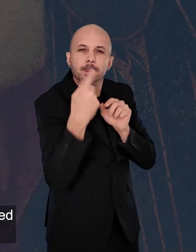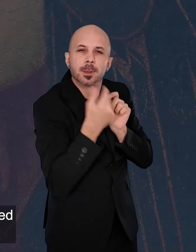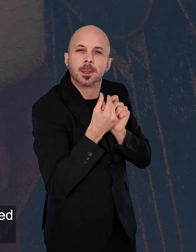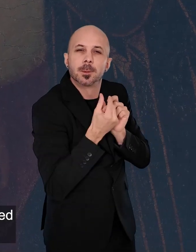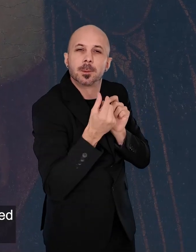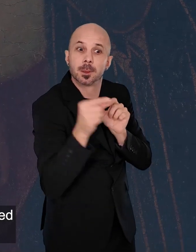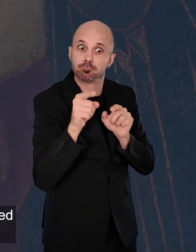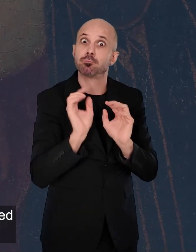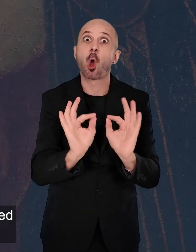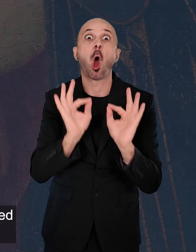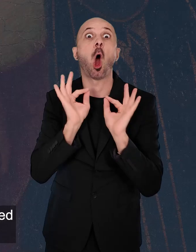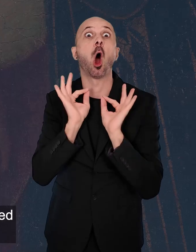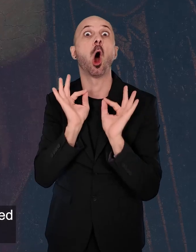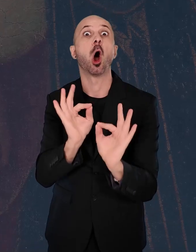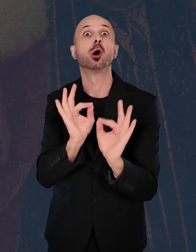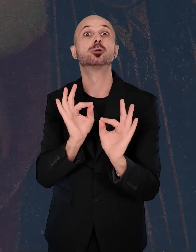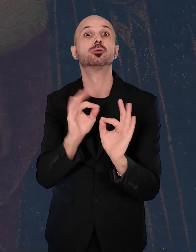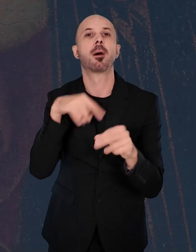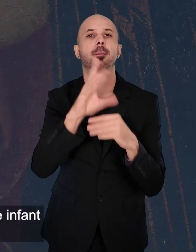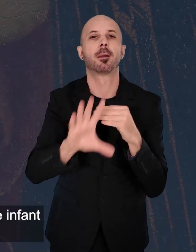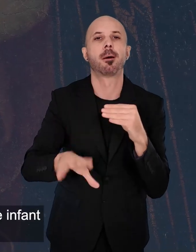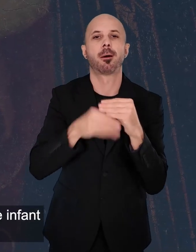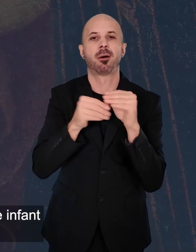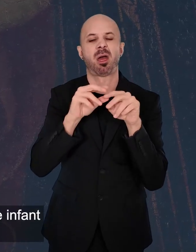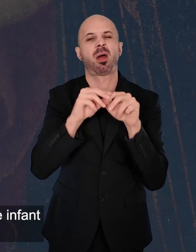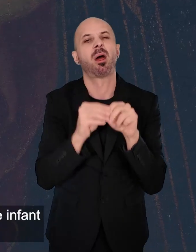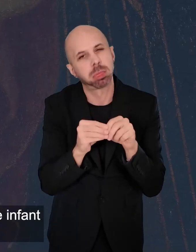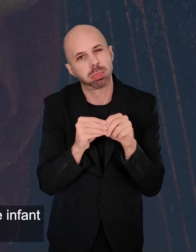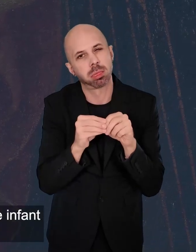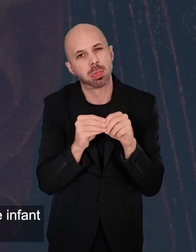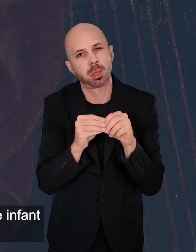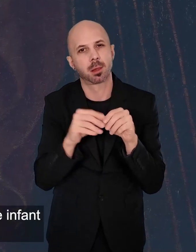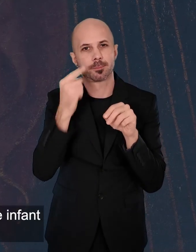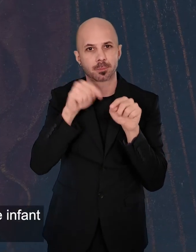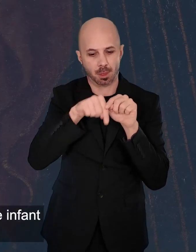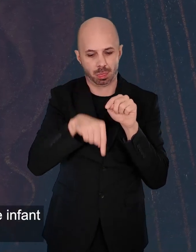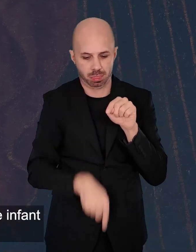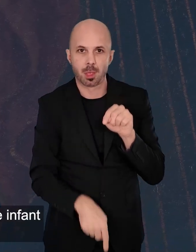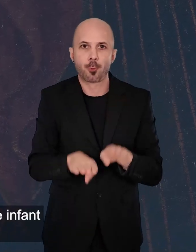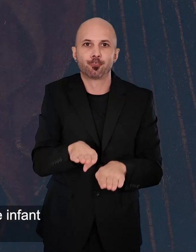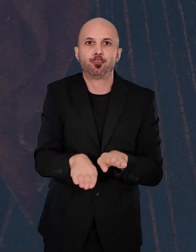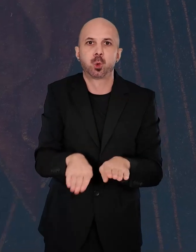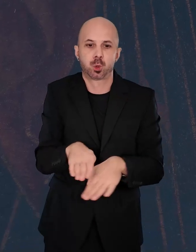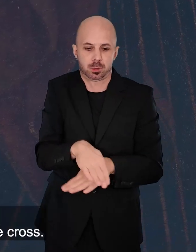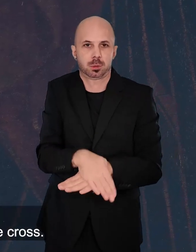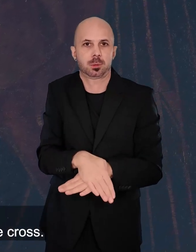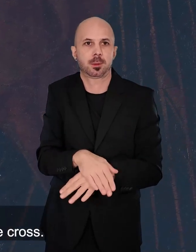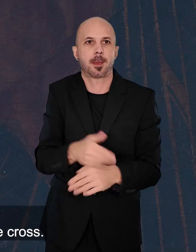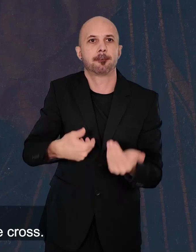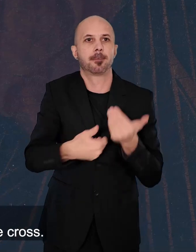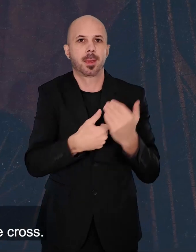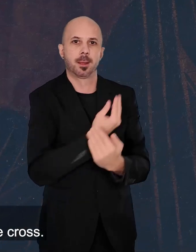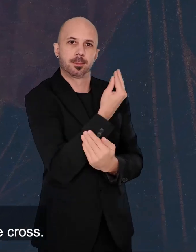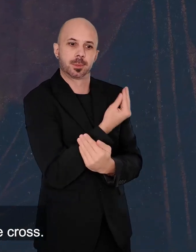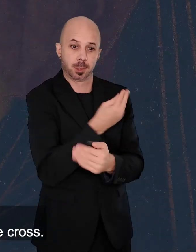was initially depicted as closed, pointing to the crossed feet of the infant Jesus, the